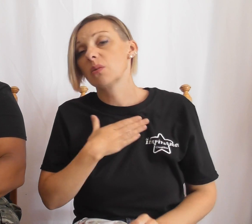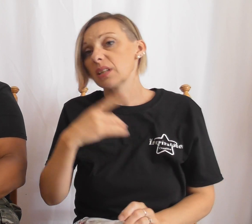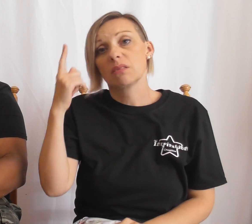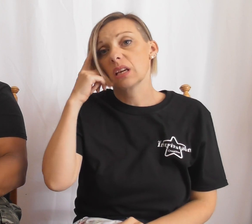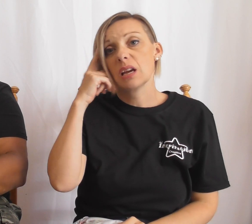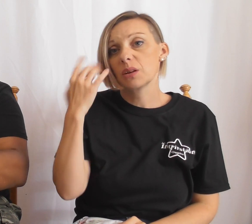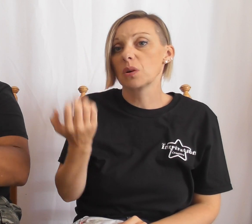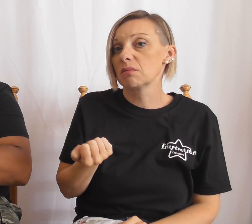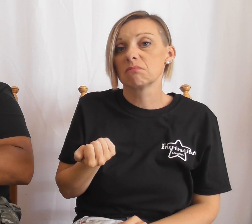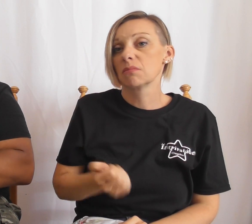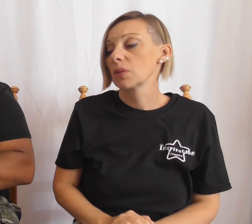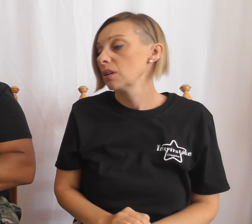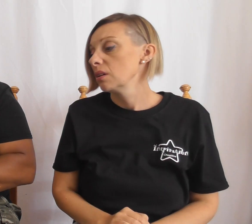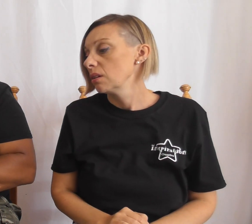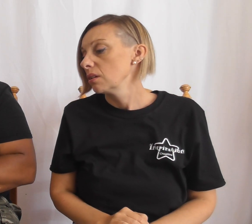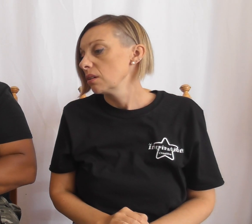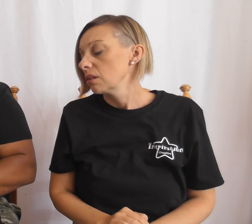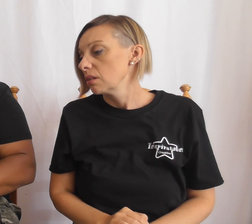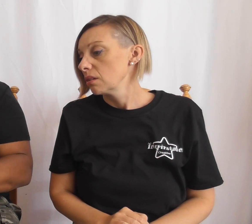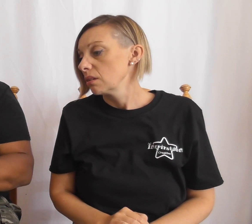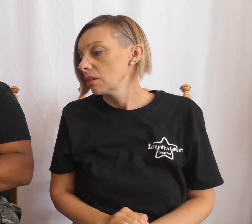it? So I don't think he had one.